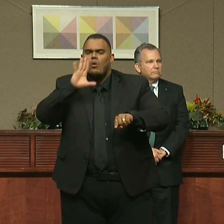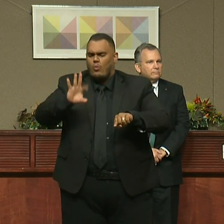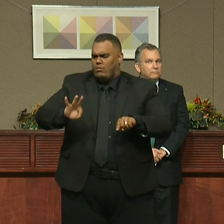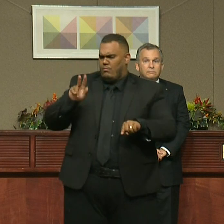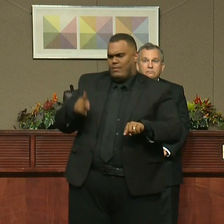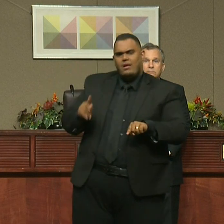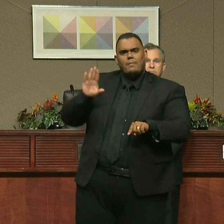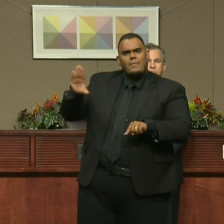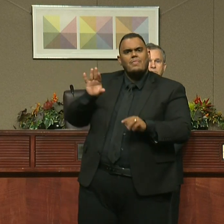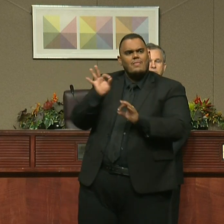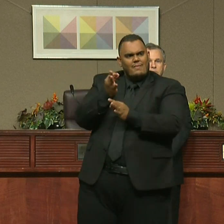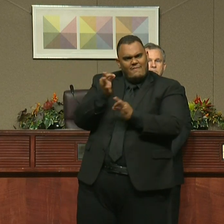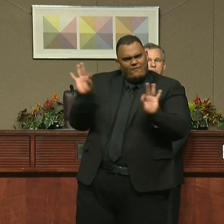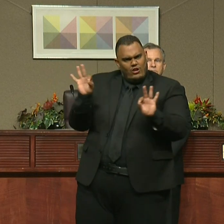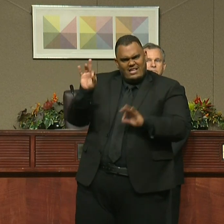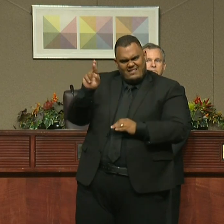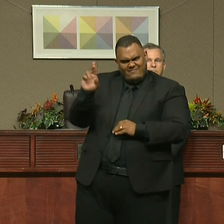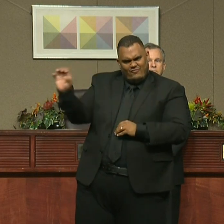personal protective equipment.